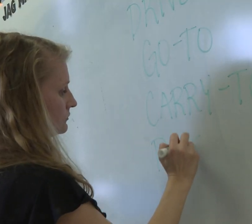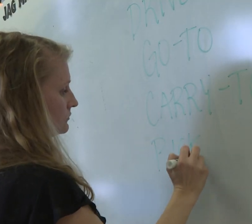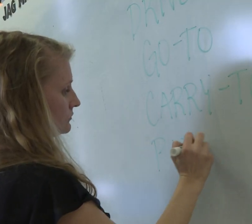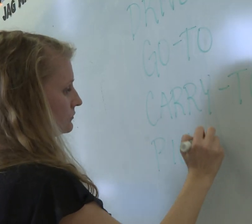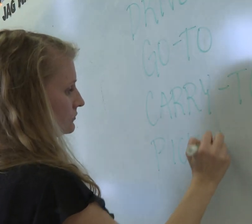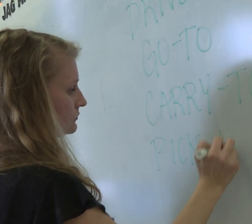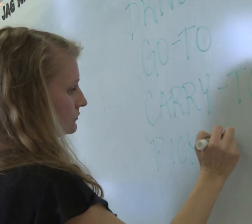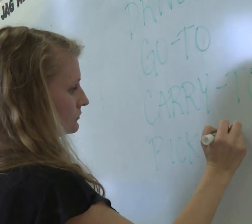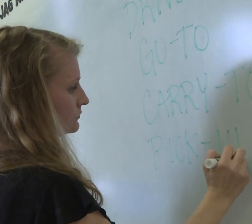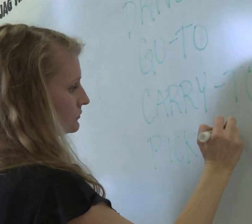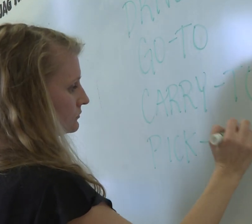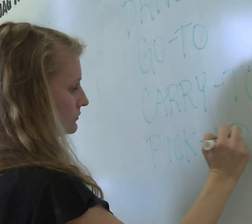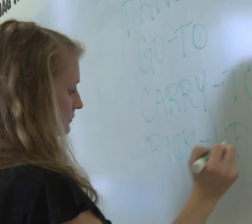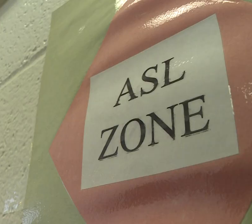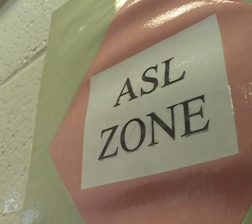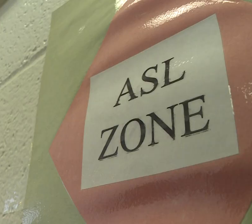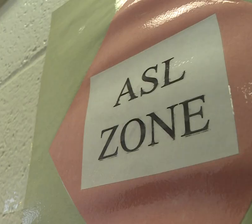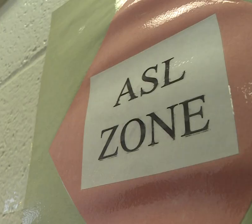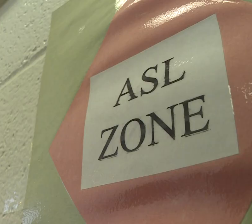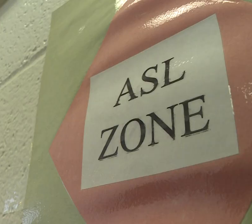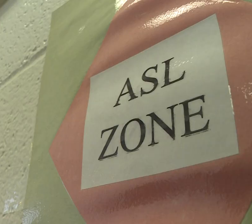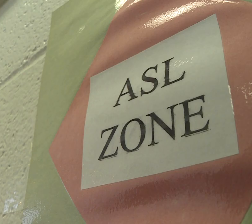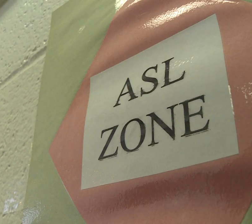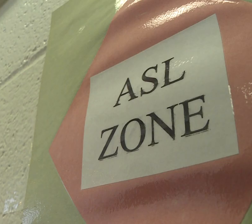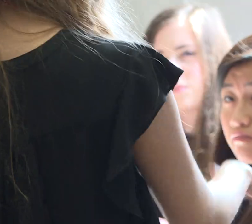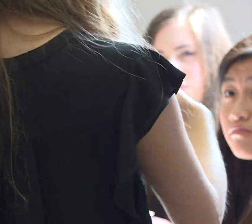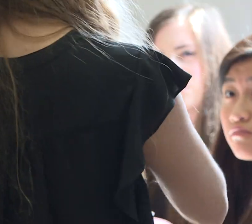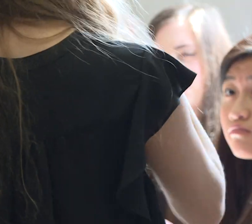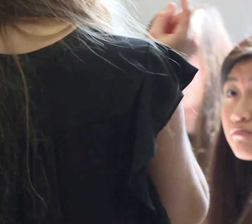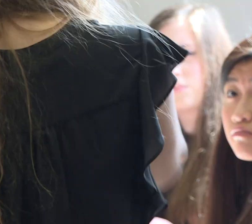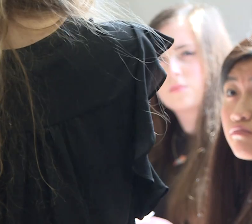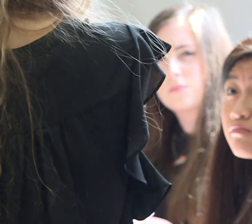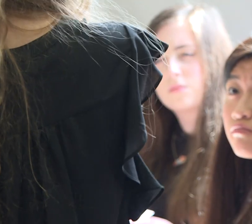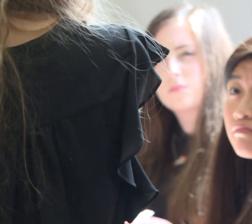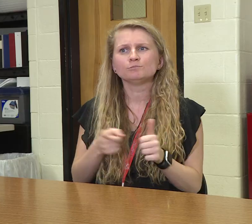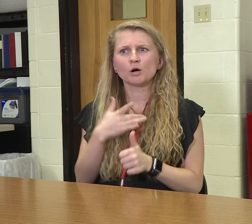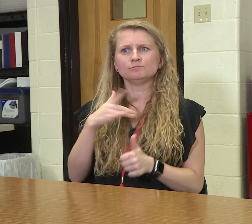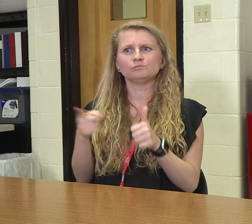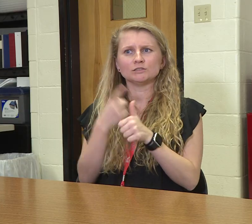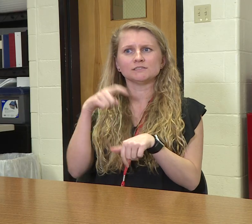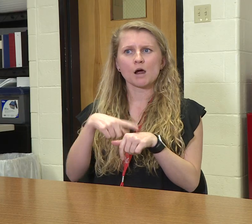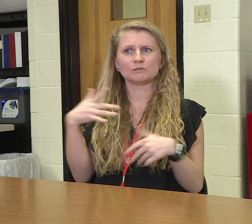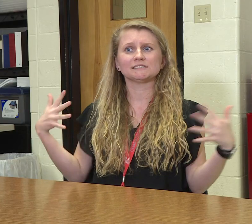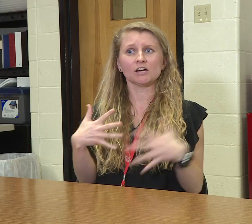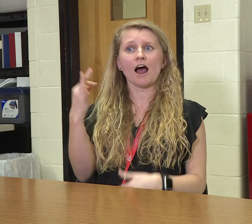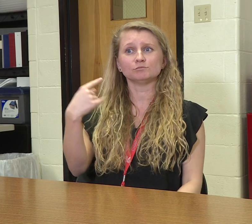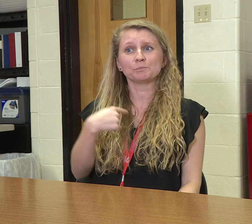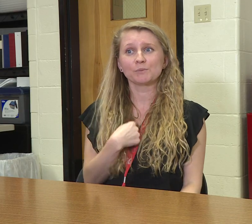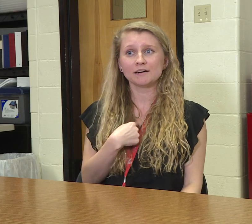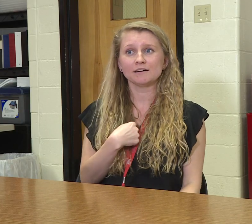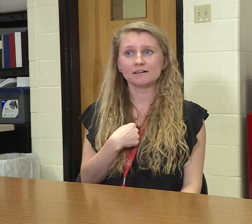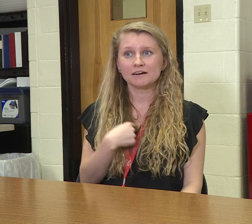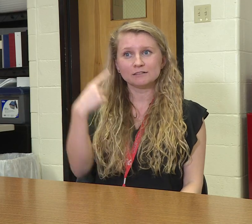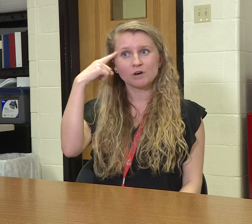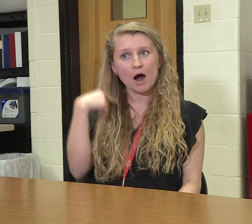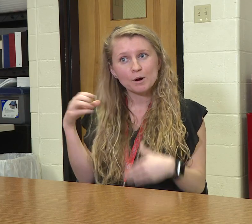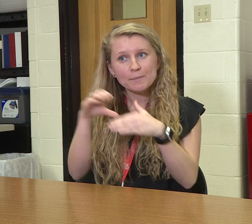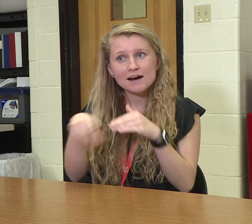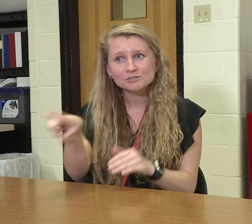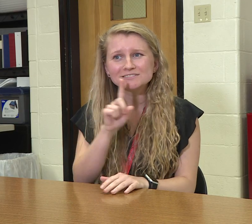They found Samantha Fowler just two weeks before the class was slated to begin. I think at first they were very scared of me. I don't know if it's because